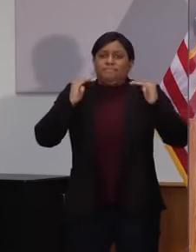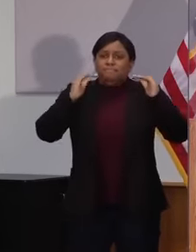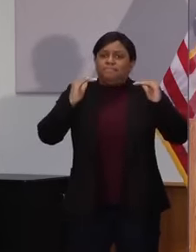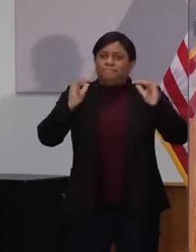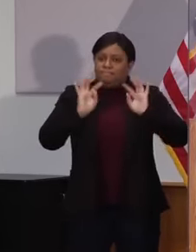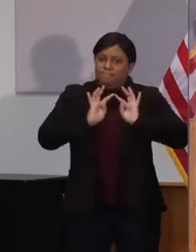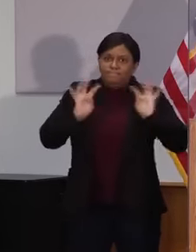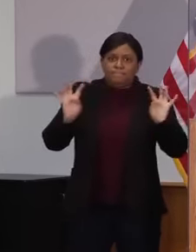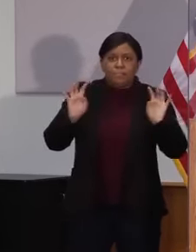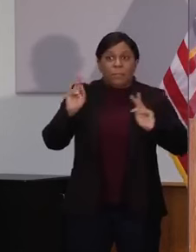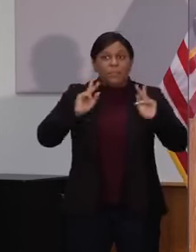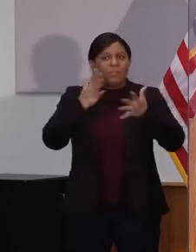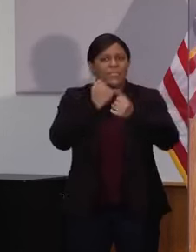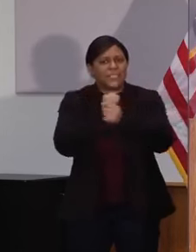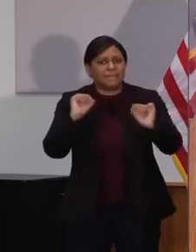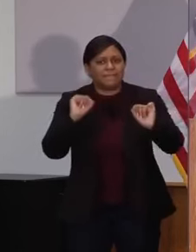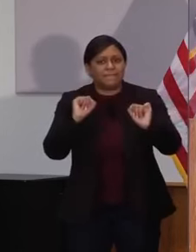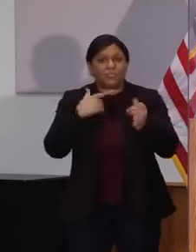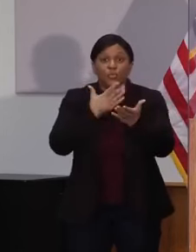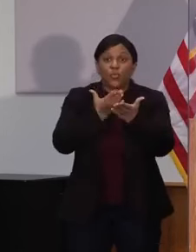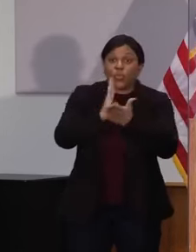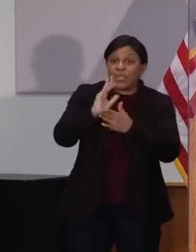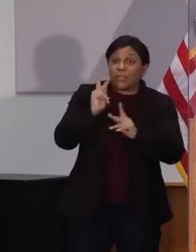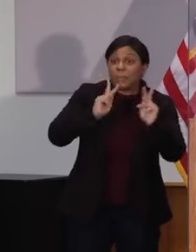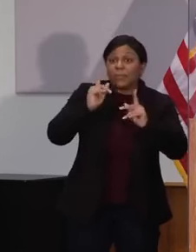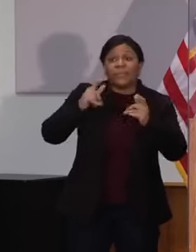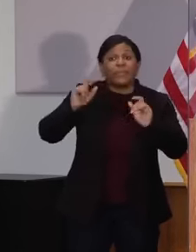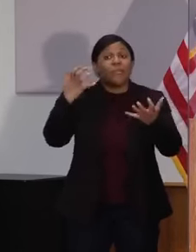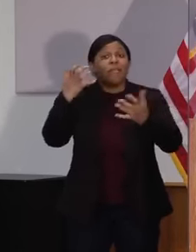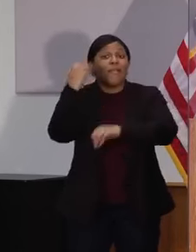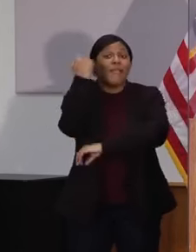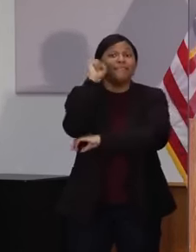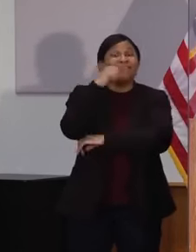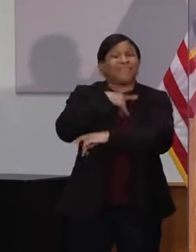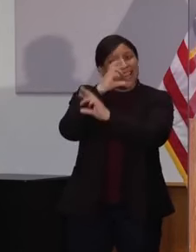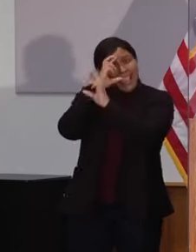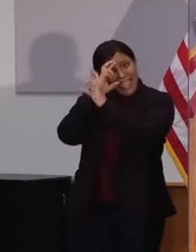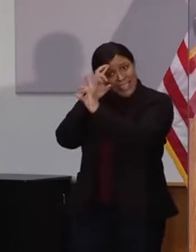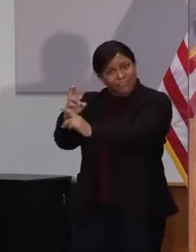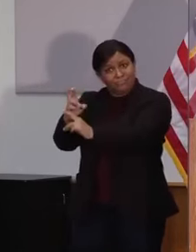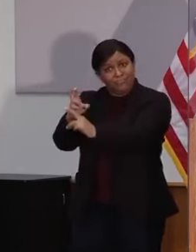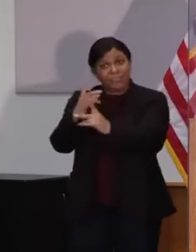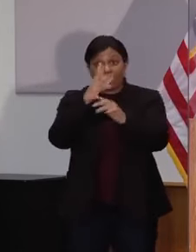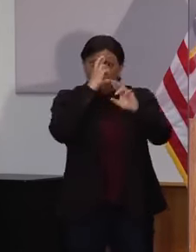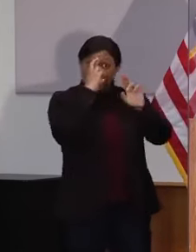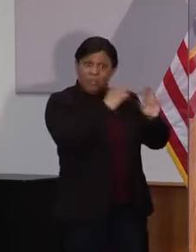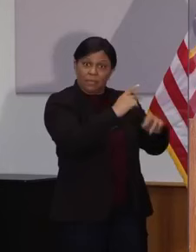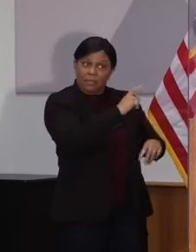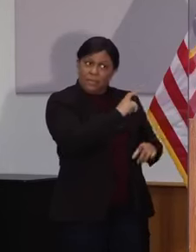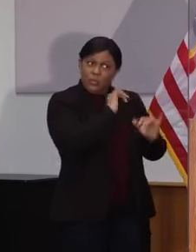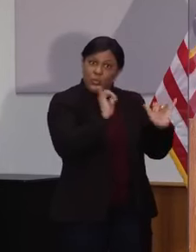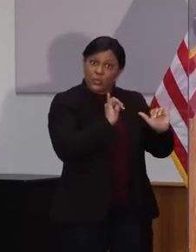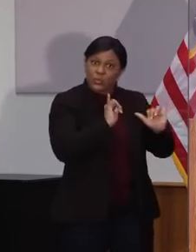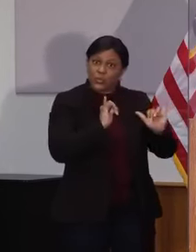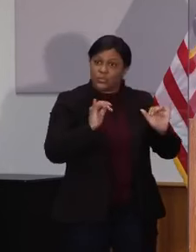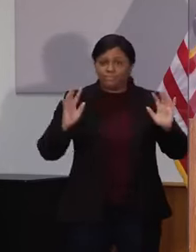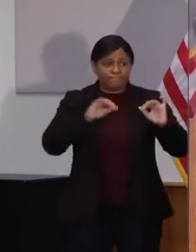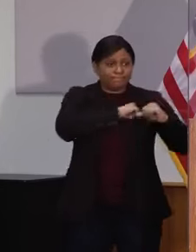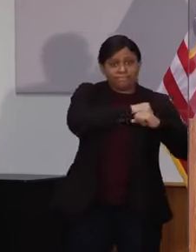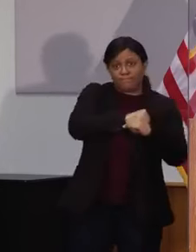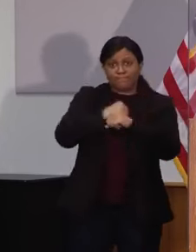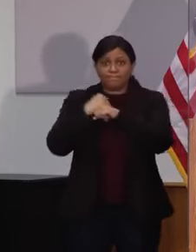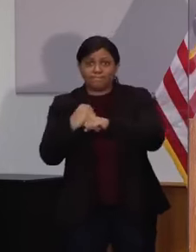safety and the rights of citizens and respect of those who put themselves on the line for public safety. And it also lets us start to, at some point, we're